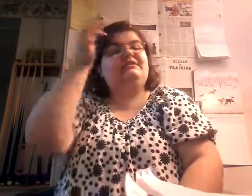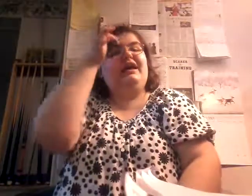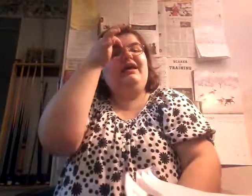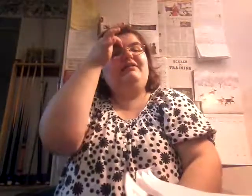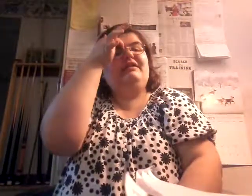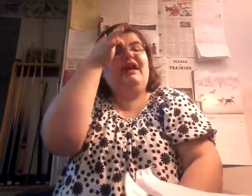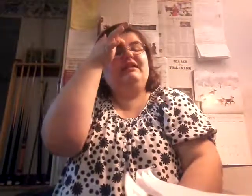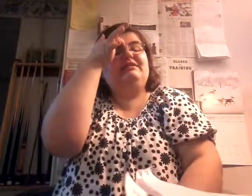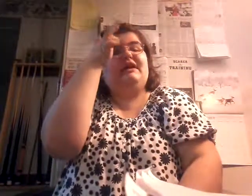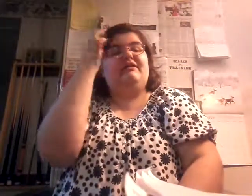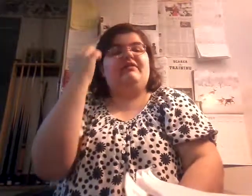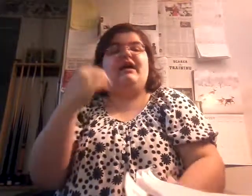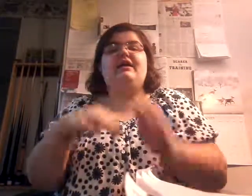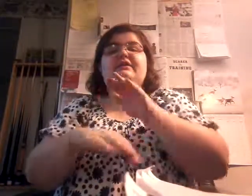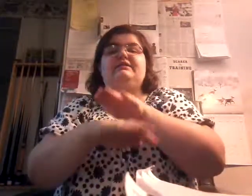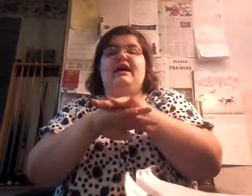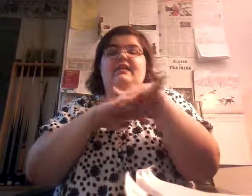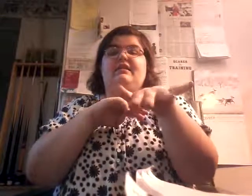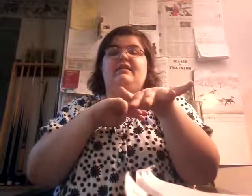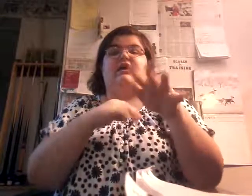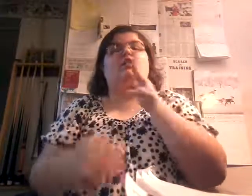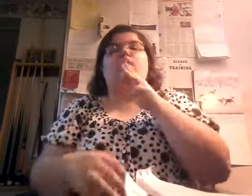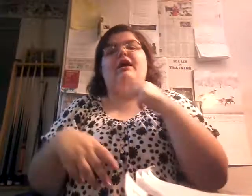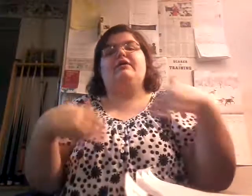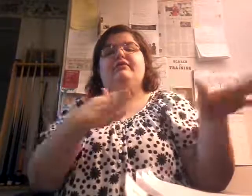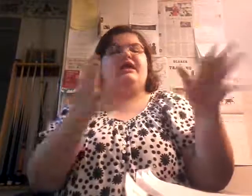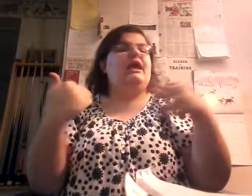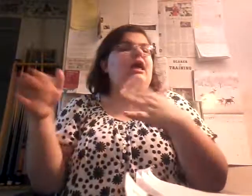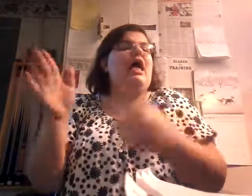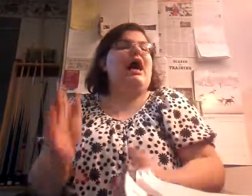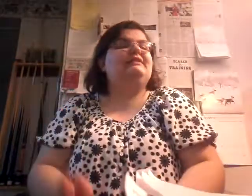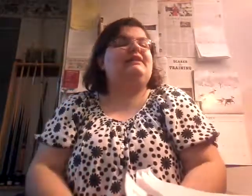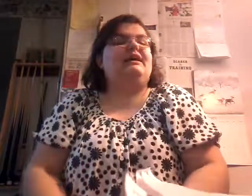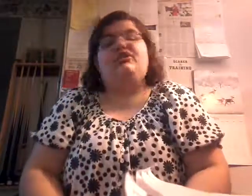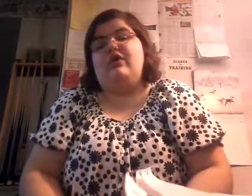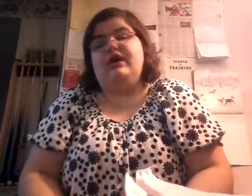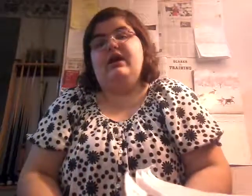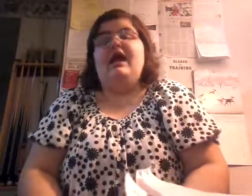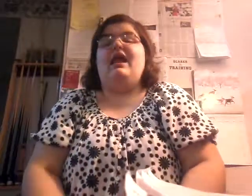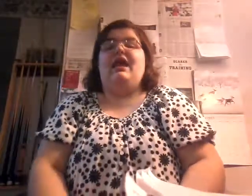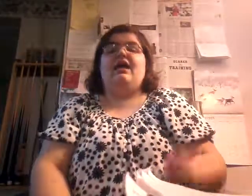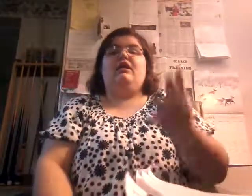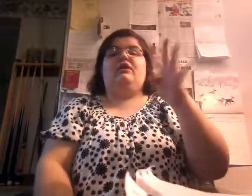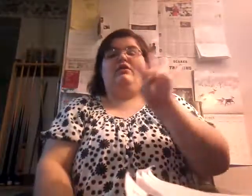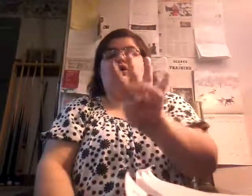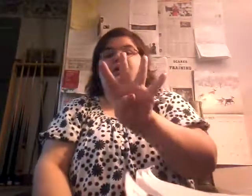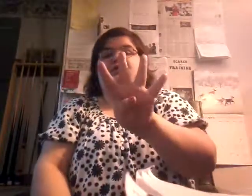Instead of saying send a flood, send and like water flood, I said ignore. And ignore, you do